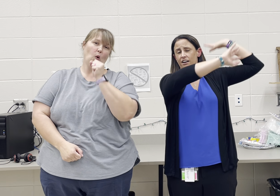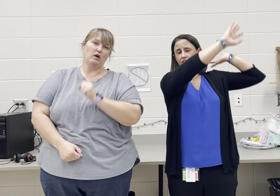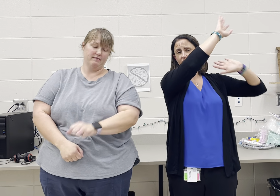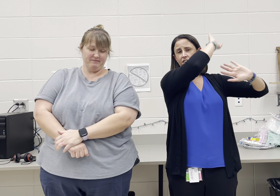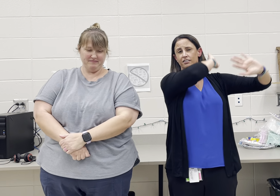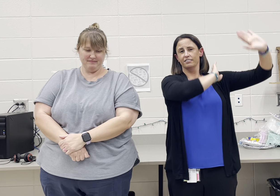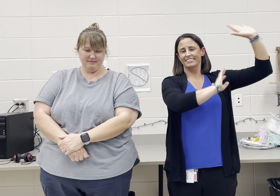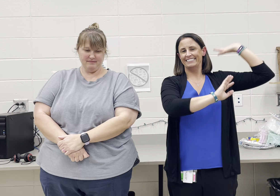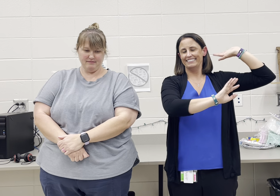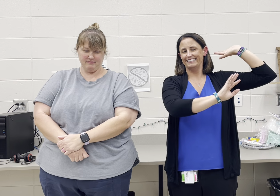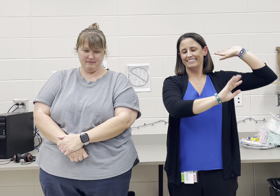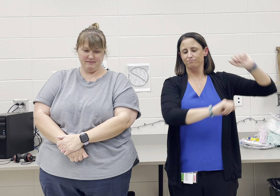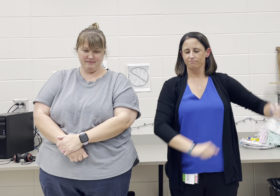hair.